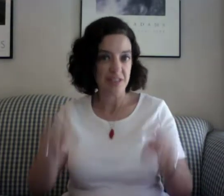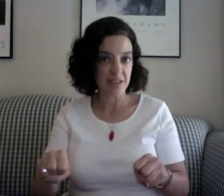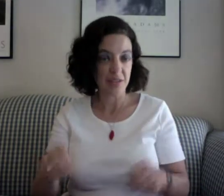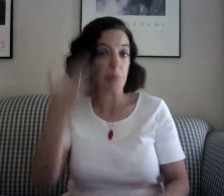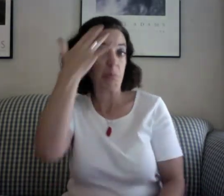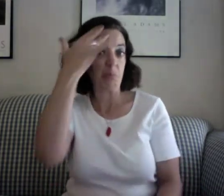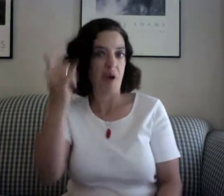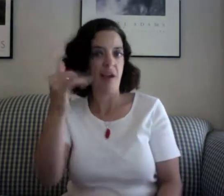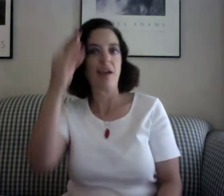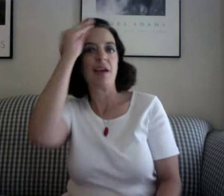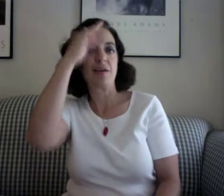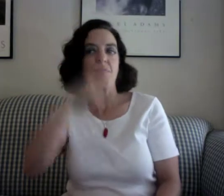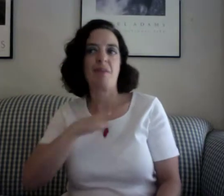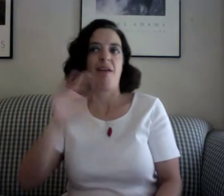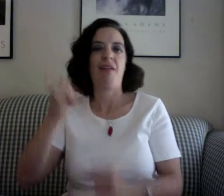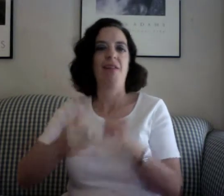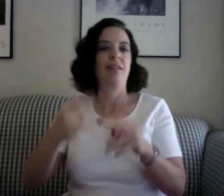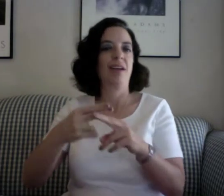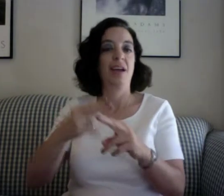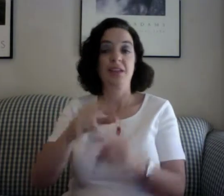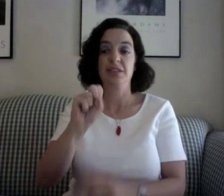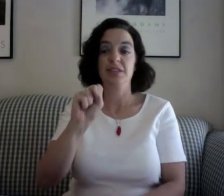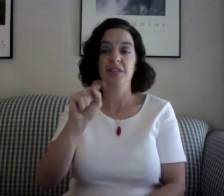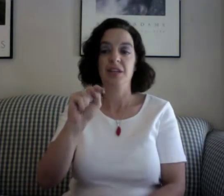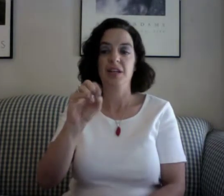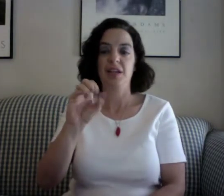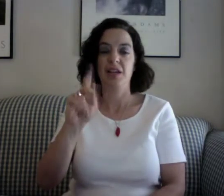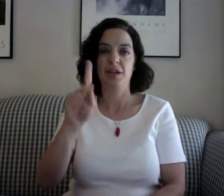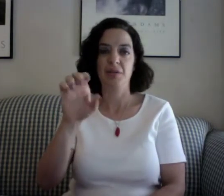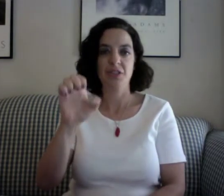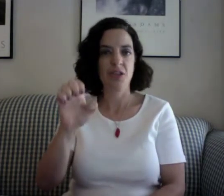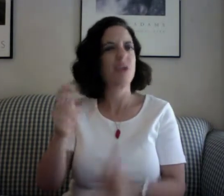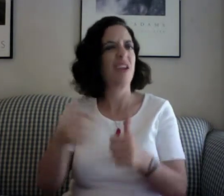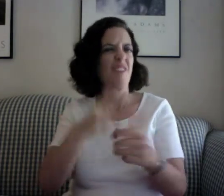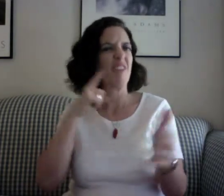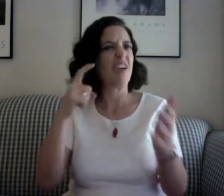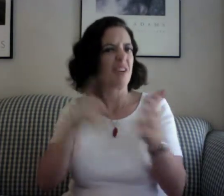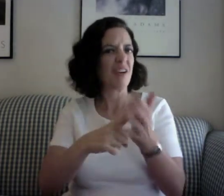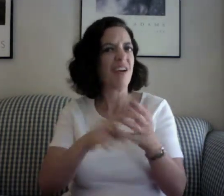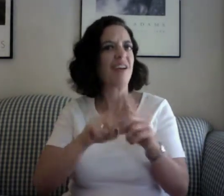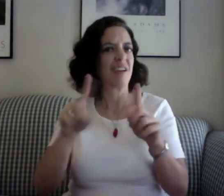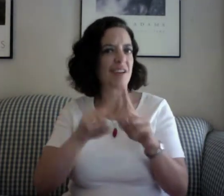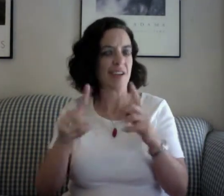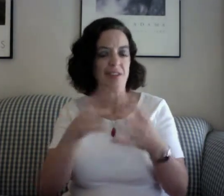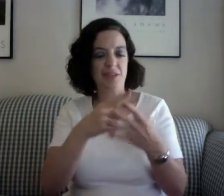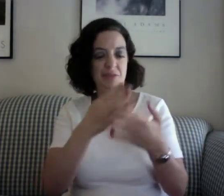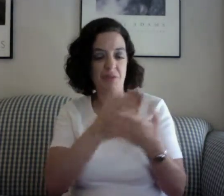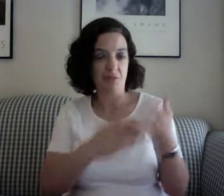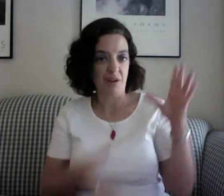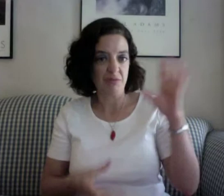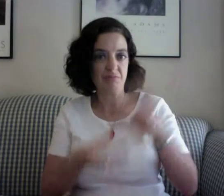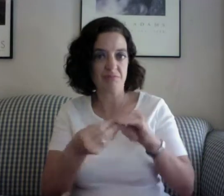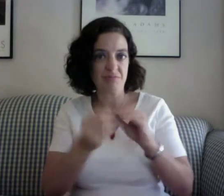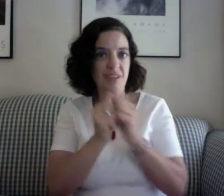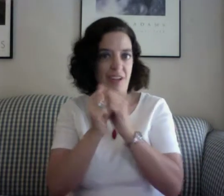system because there was a man named William Stokey that first recognized all these 5